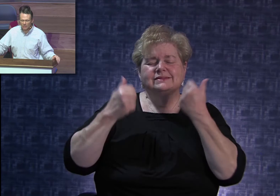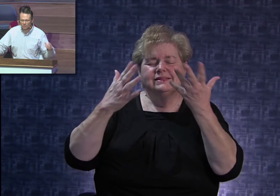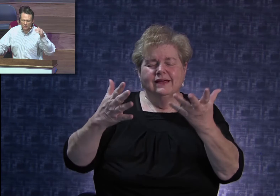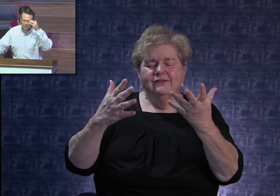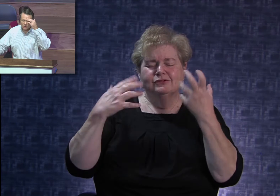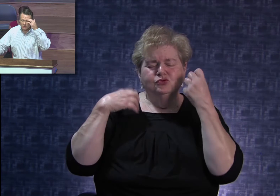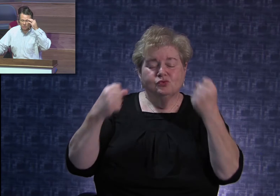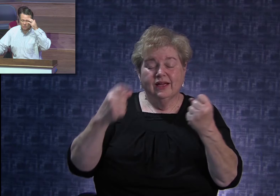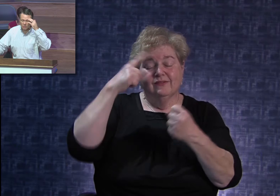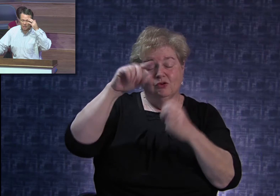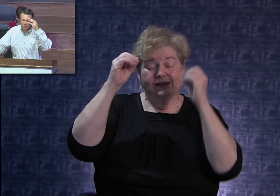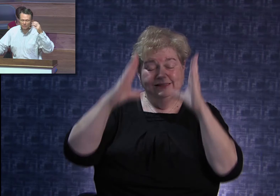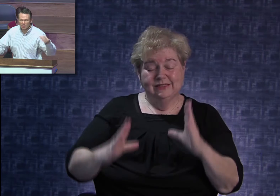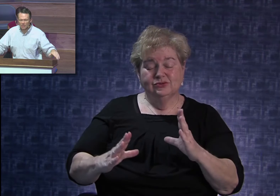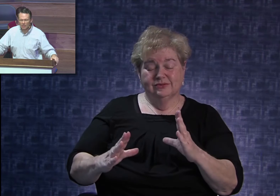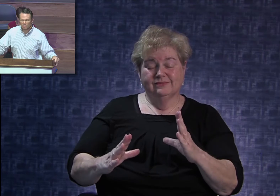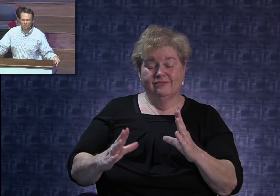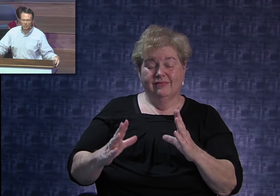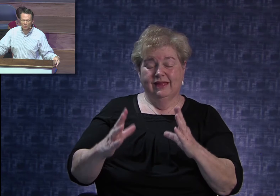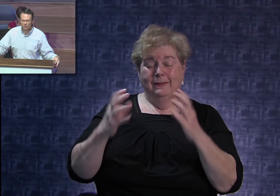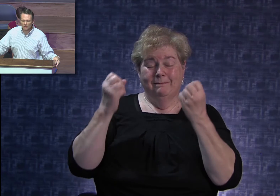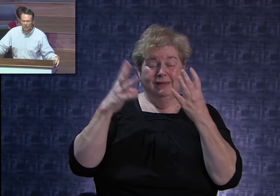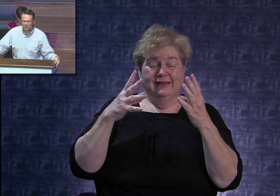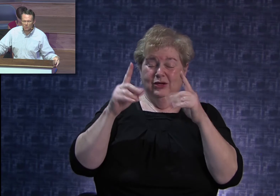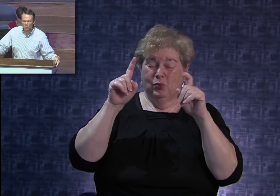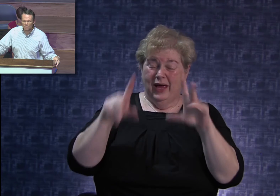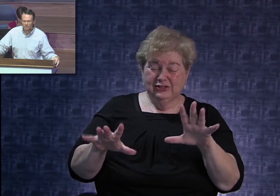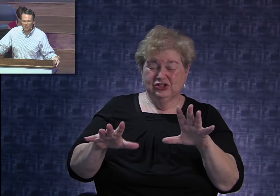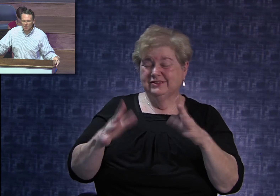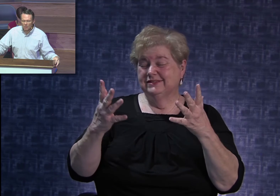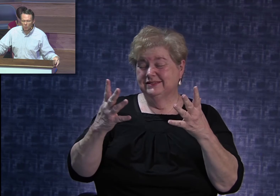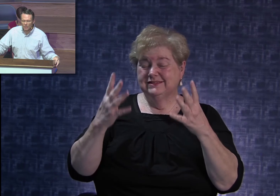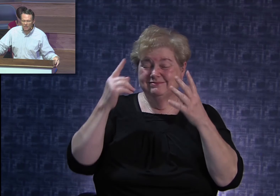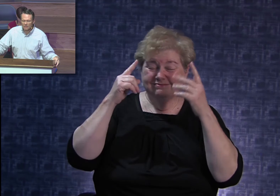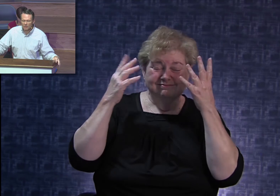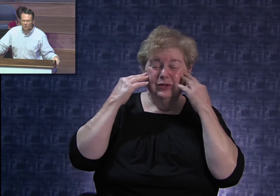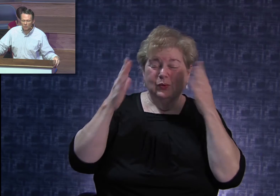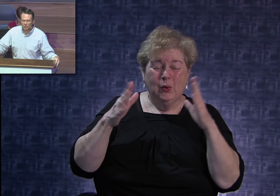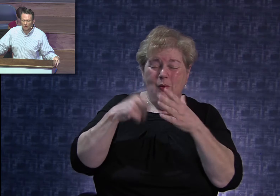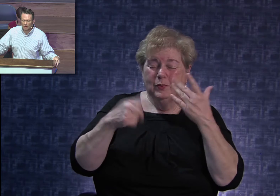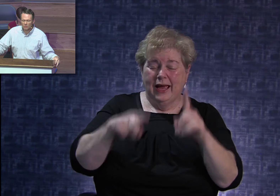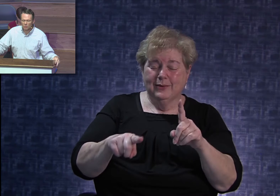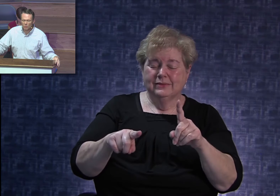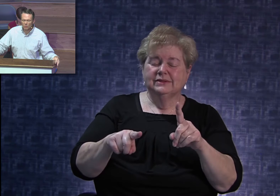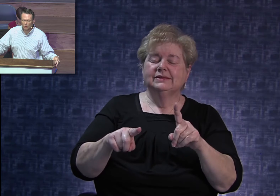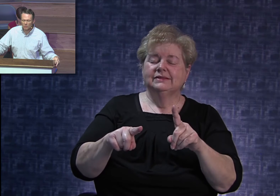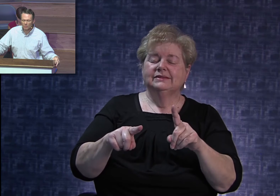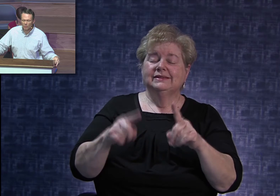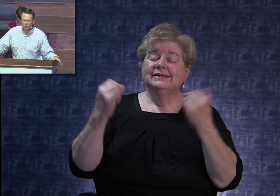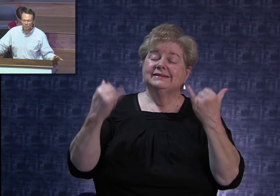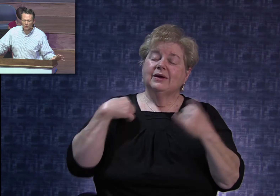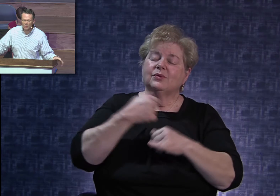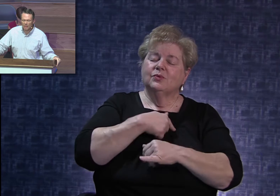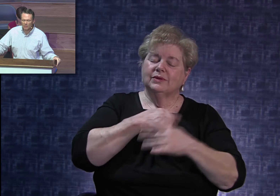on our teacher side too. I'm sure there's a lot of unanswered questions on their minds as well. Lord, we ask now that as we turn our hearts toward worship,